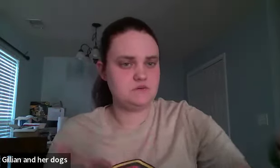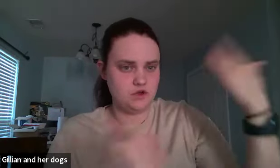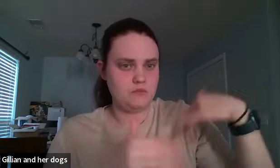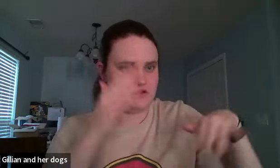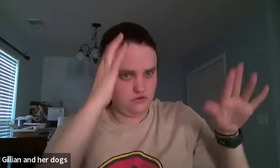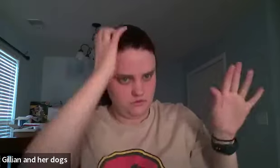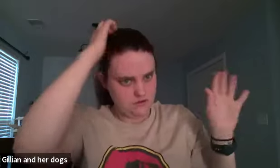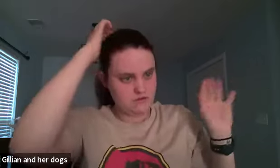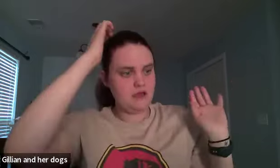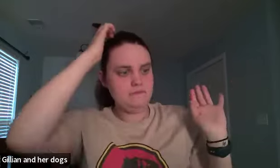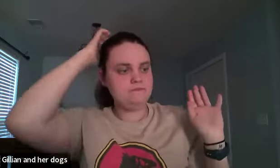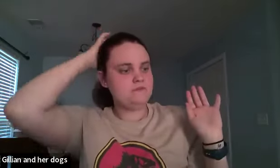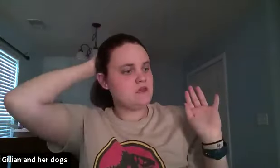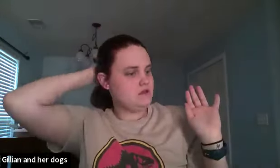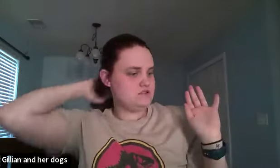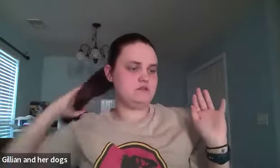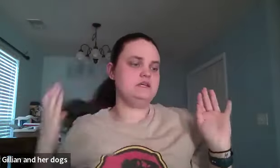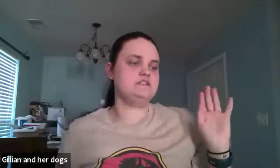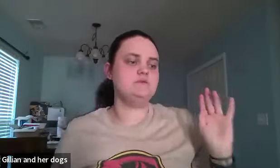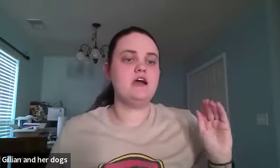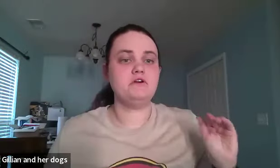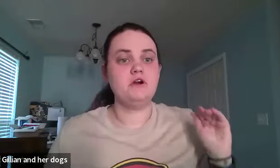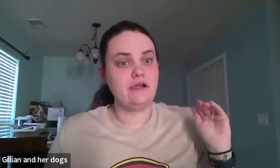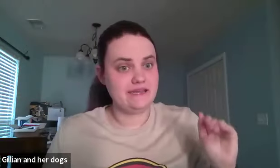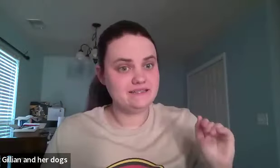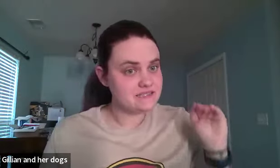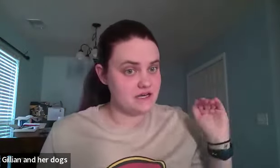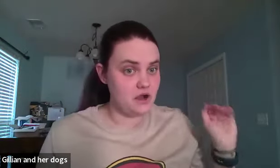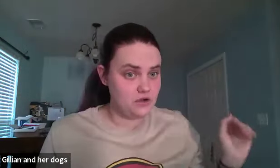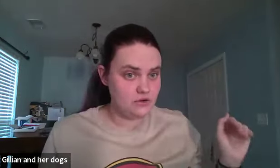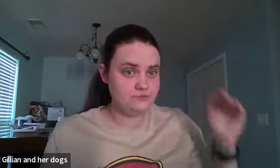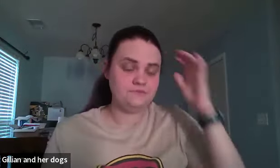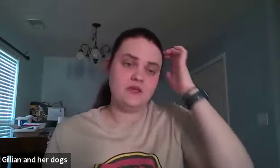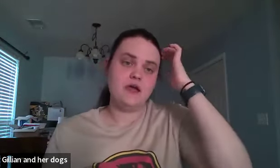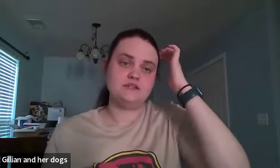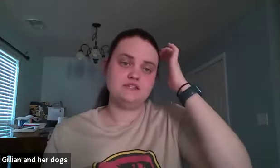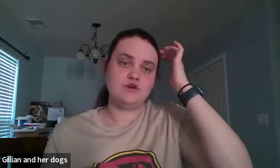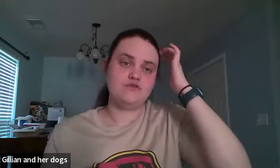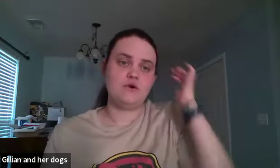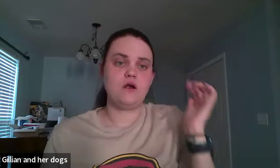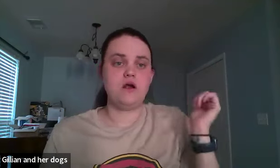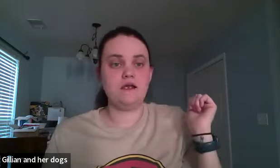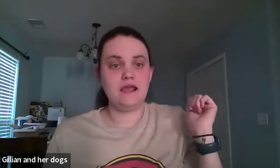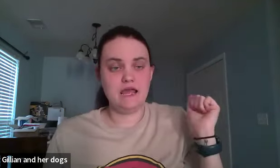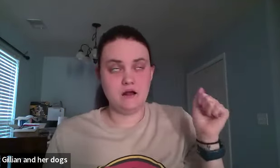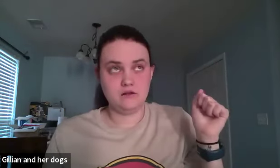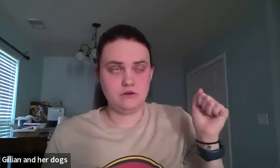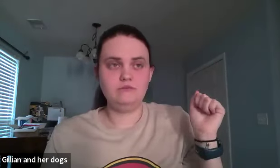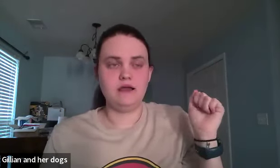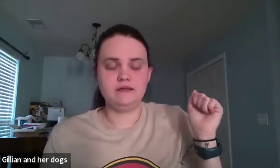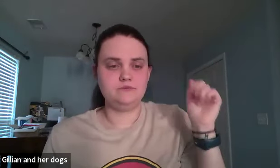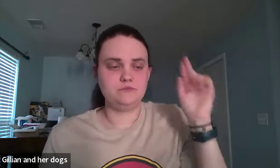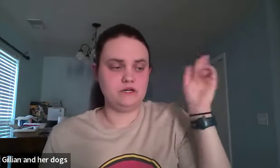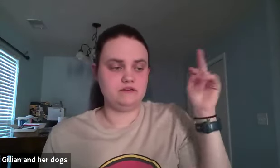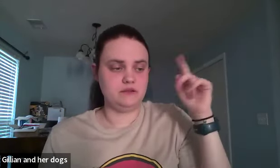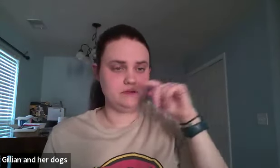then we'll go back through them all. Okay. So the next two we have our aunt and uncle. And so for our uncle, I keep wanting to flip it.